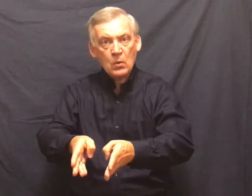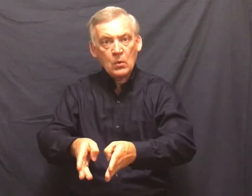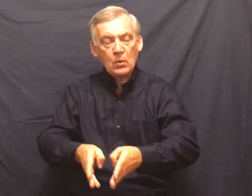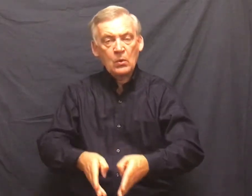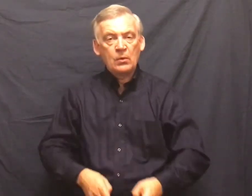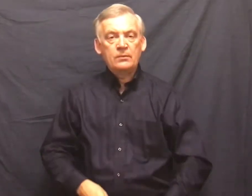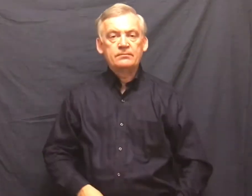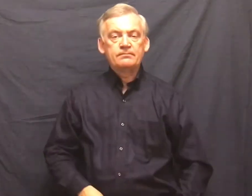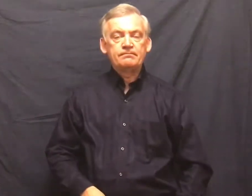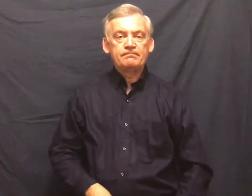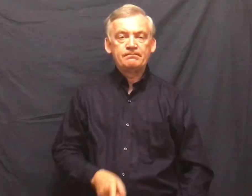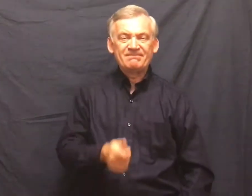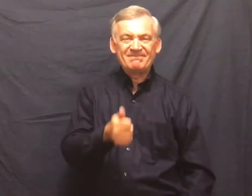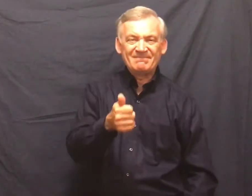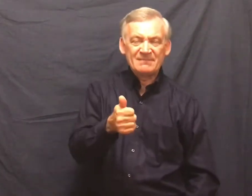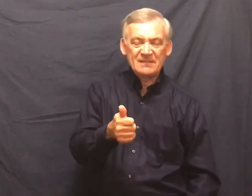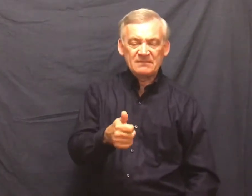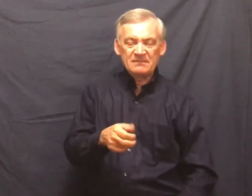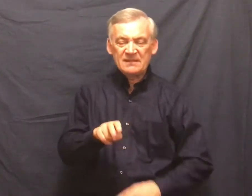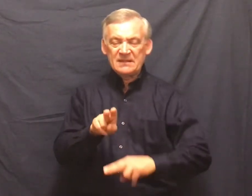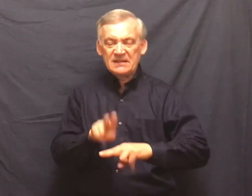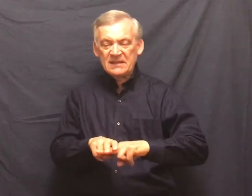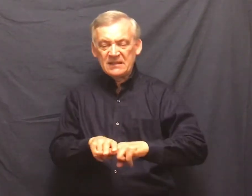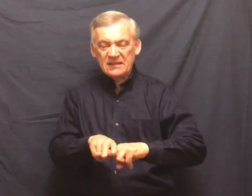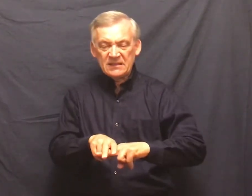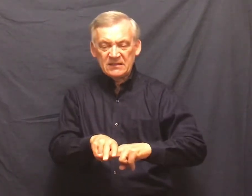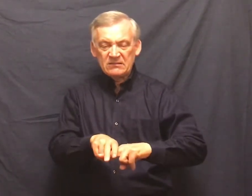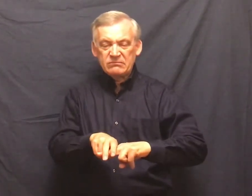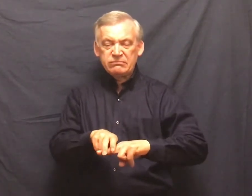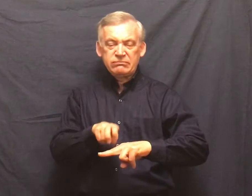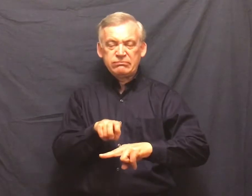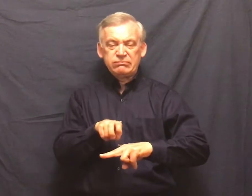He embraced his knees and laid his chin down on his knees.